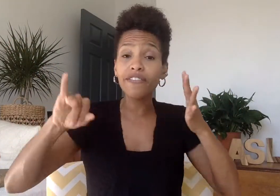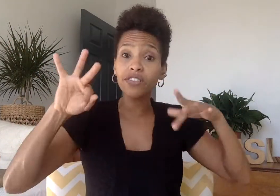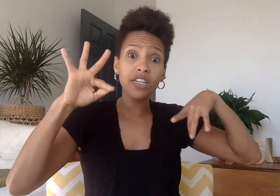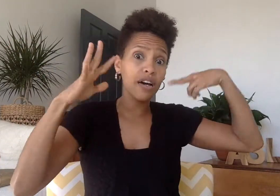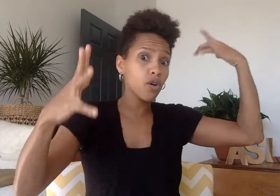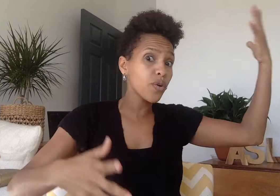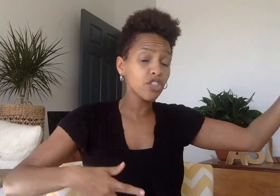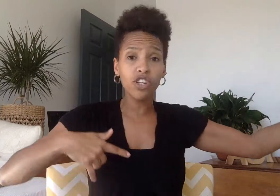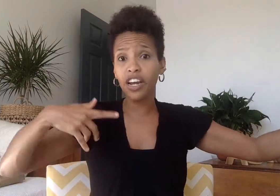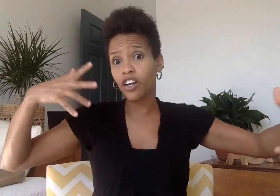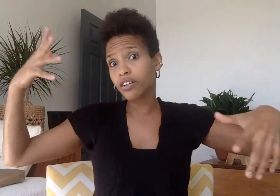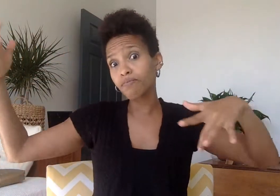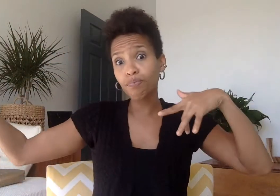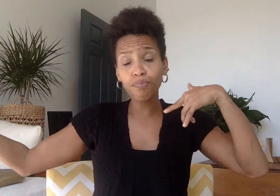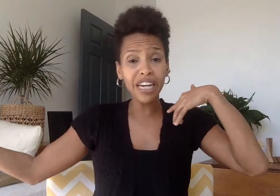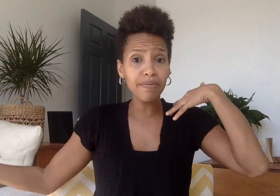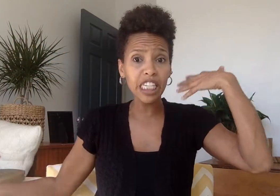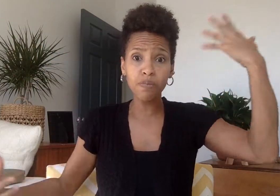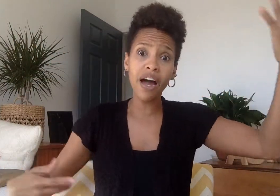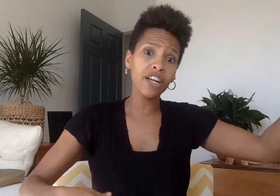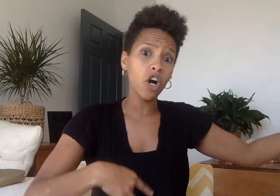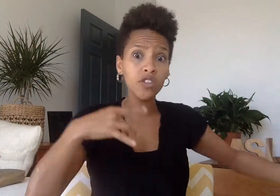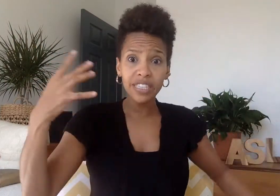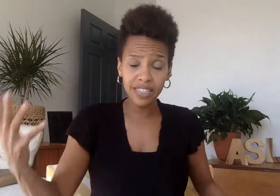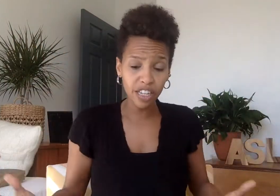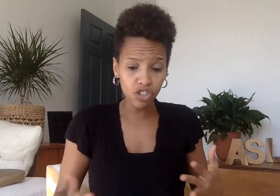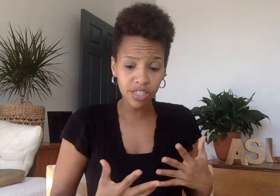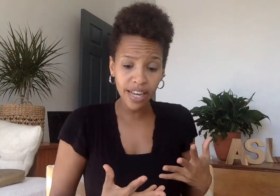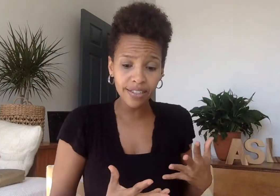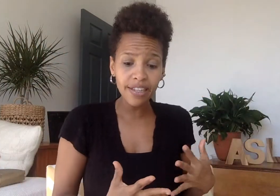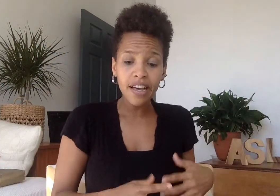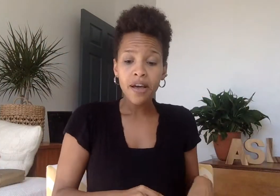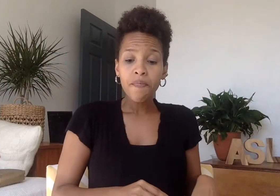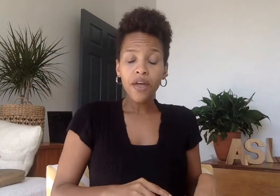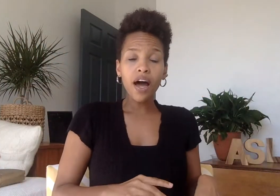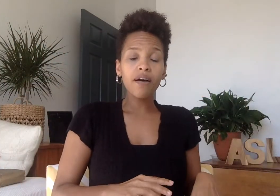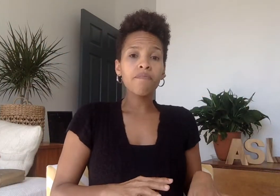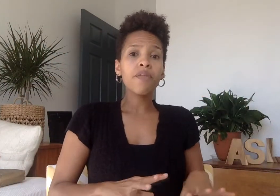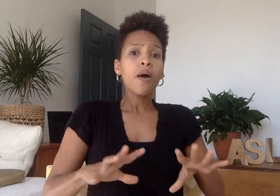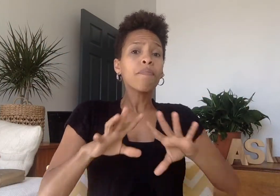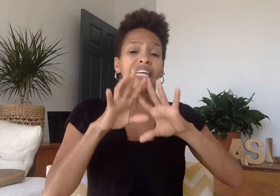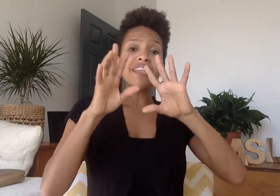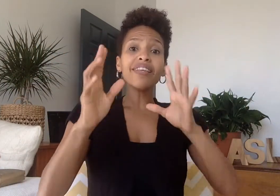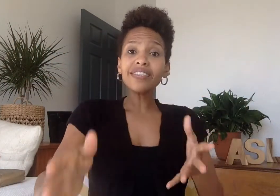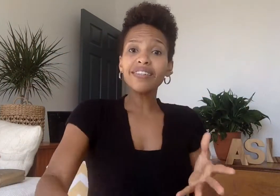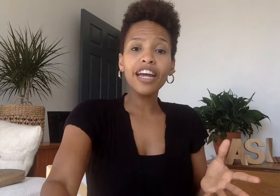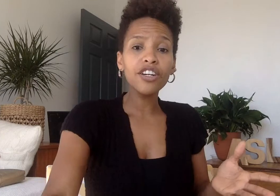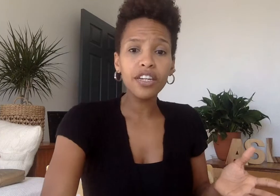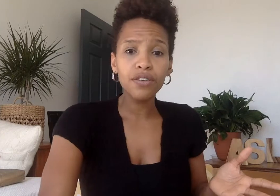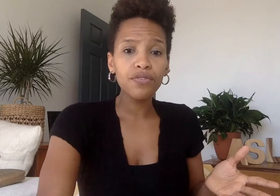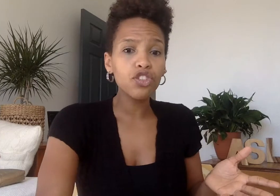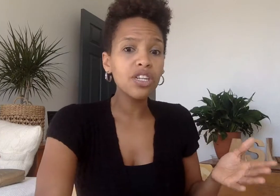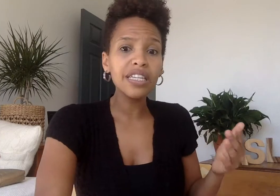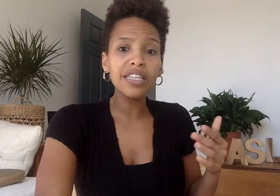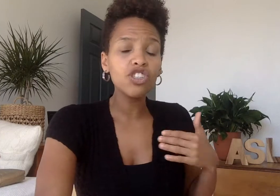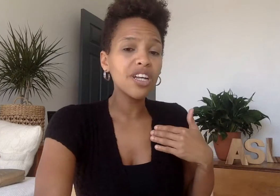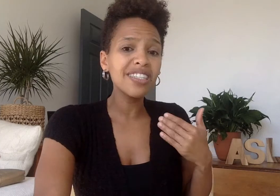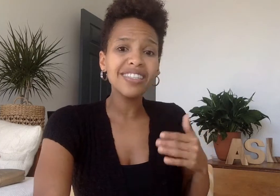ifs, wheelchair and breaking my spine and all these things she says. But in this narrative, she doesn't say